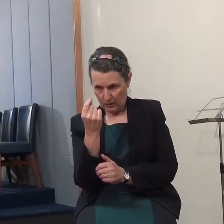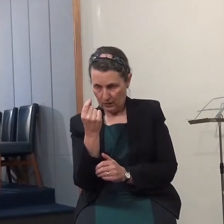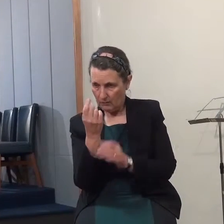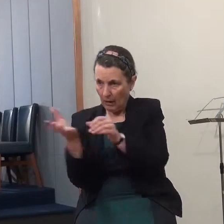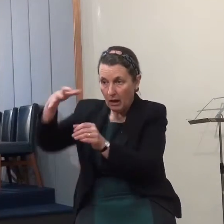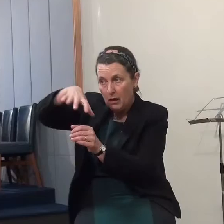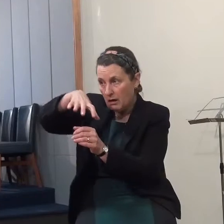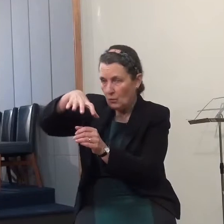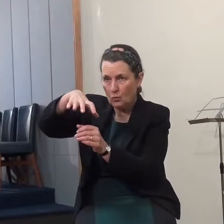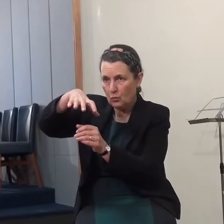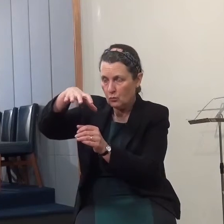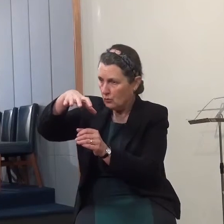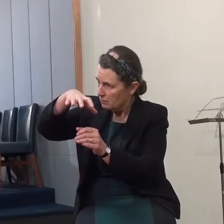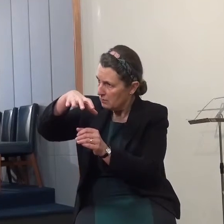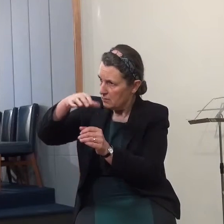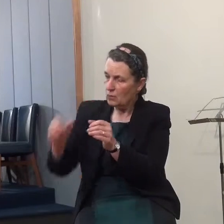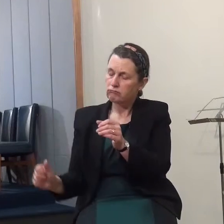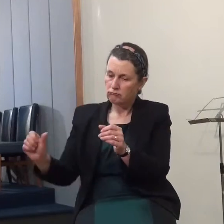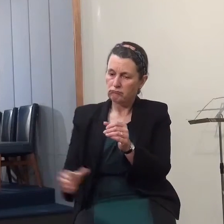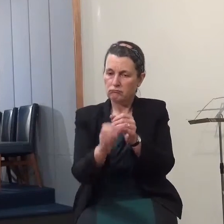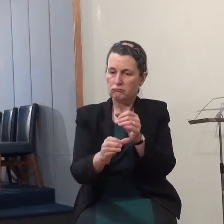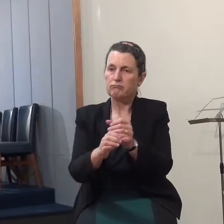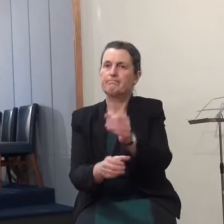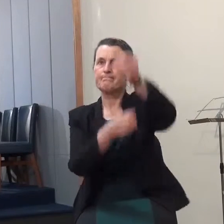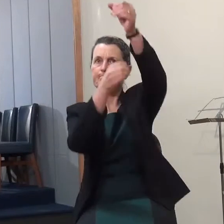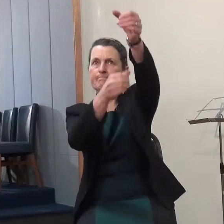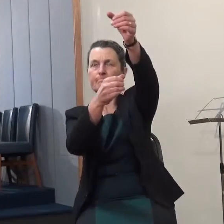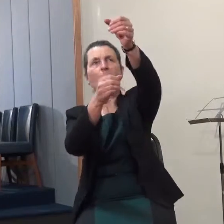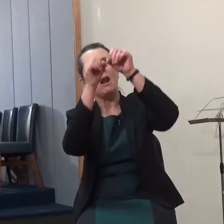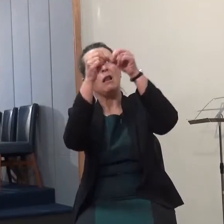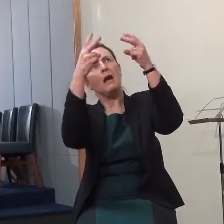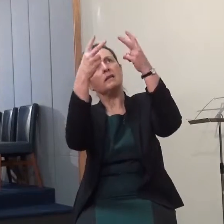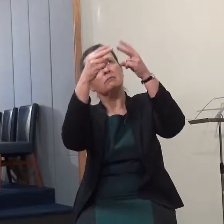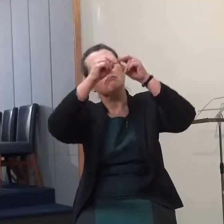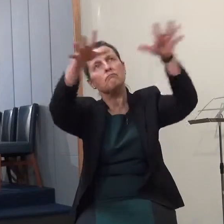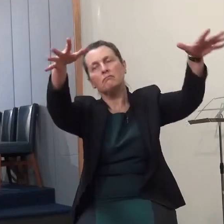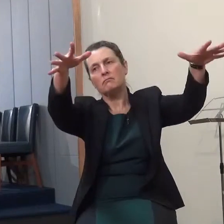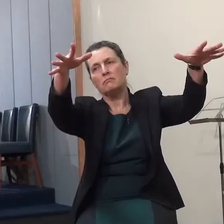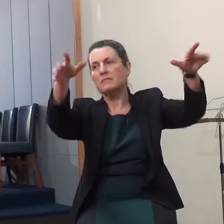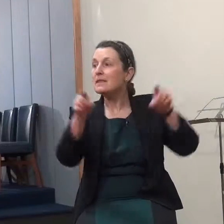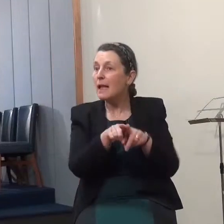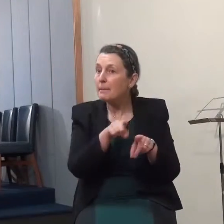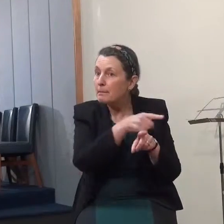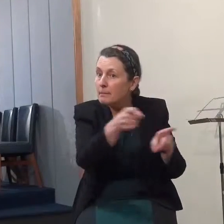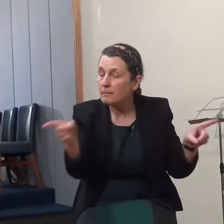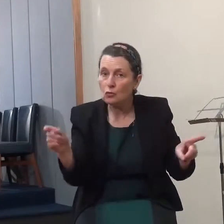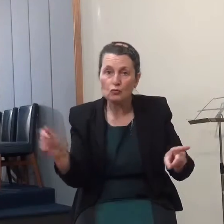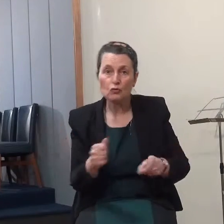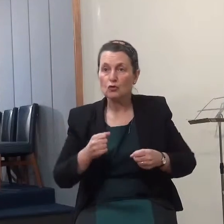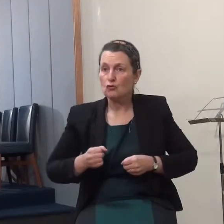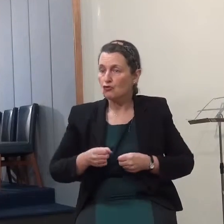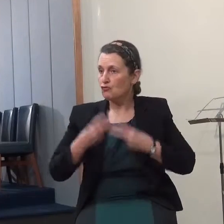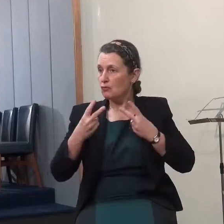it giveth light to all that are in the house. Let your light so shine before men that